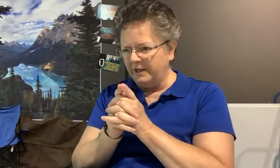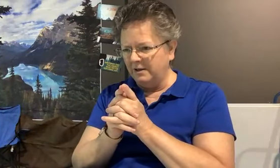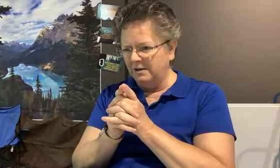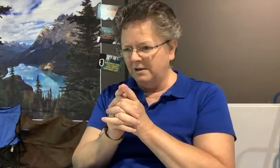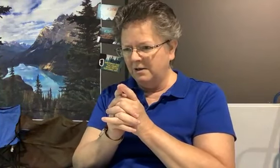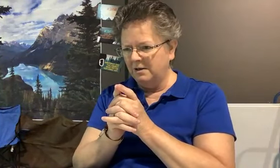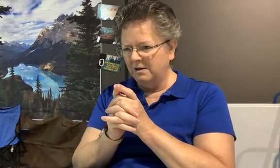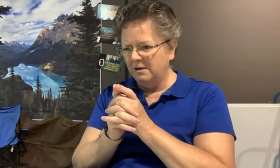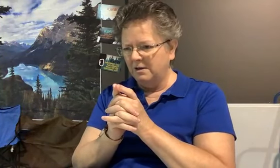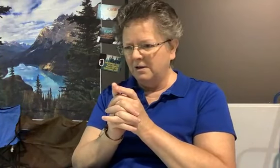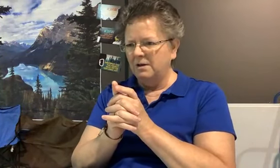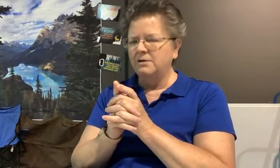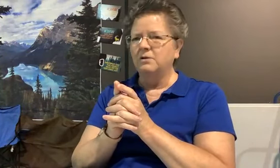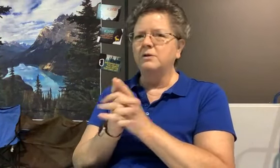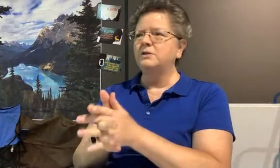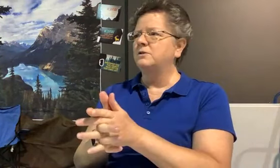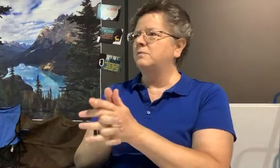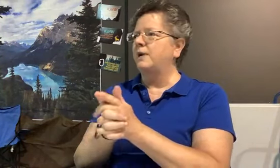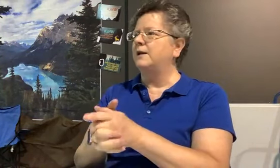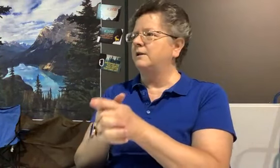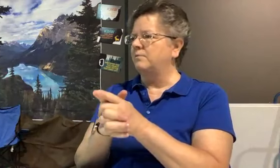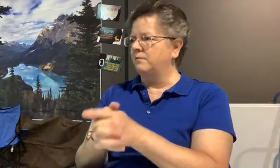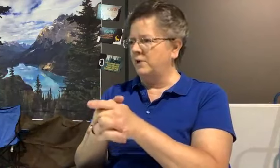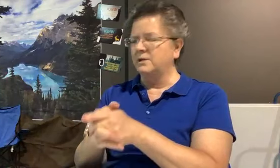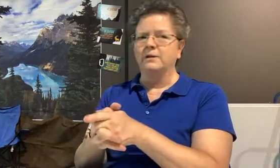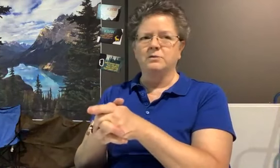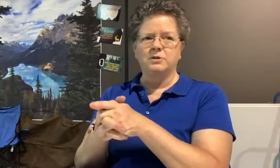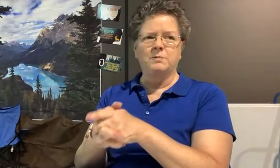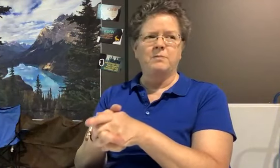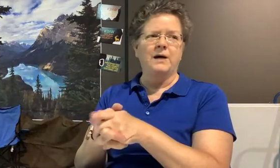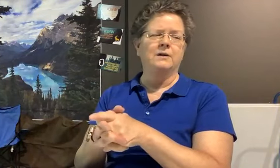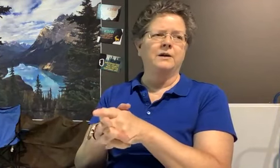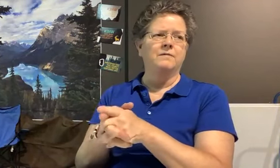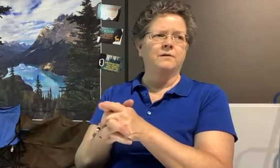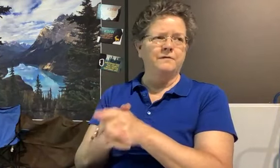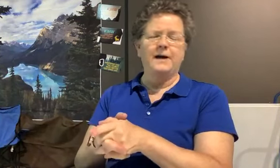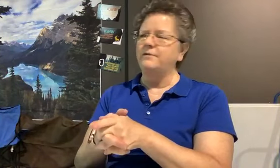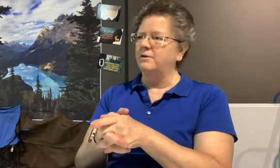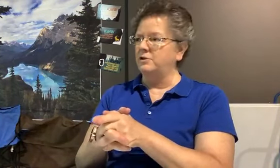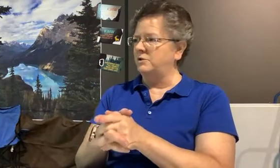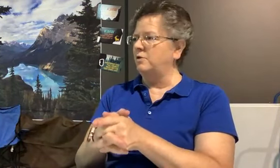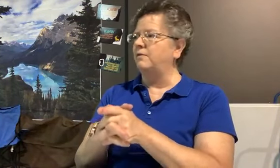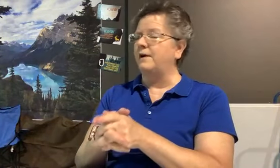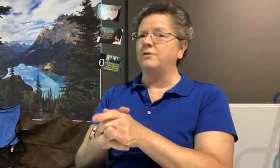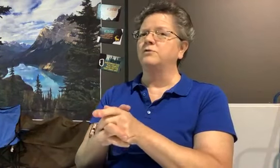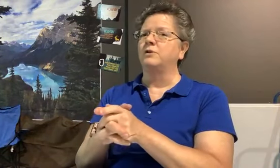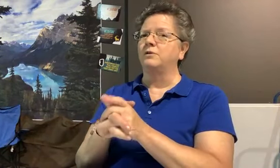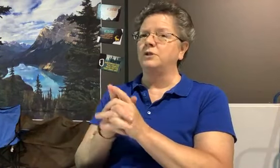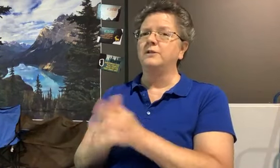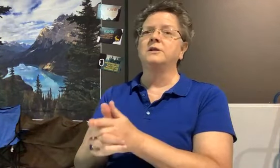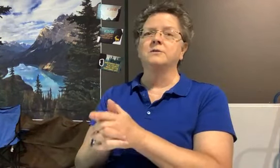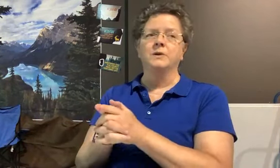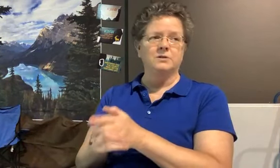bit? So Crystal's battling breast cancer. She's been battling it for 5 years. She was told 5 years ago that she had 6 months to